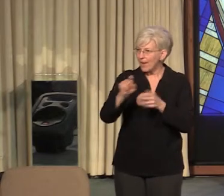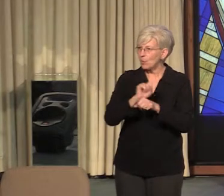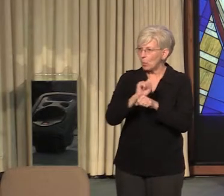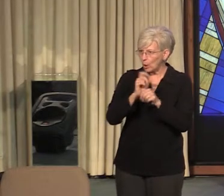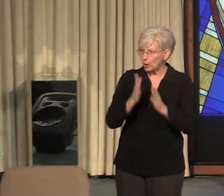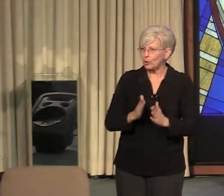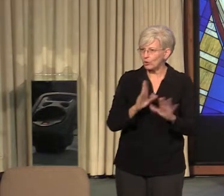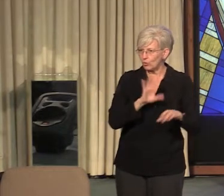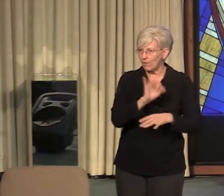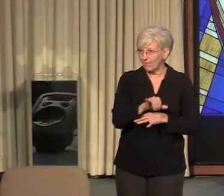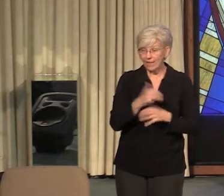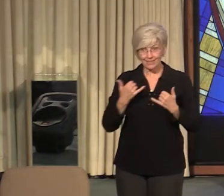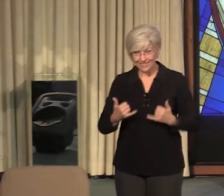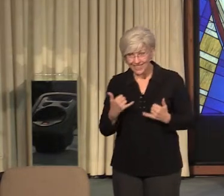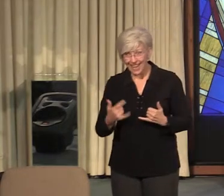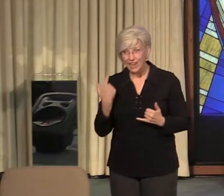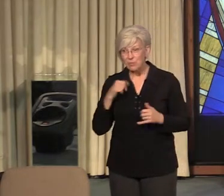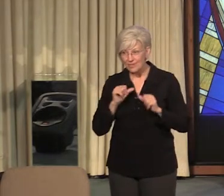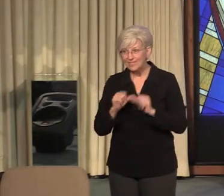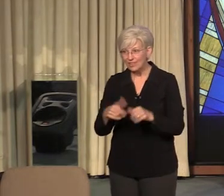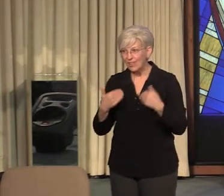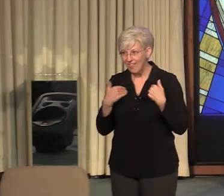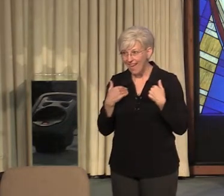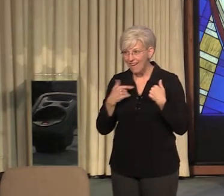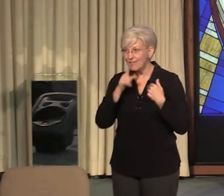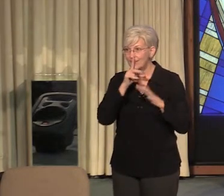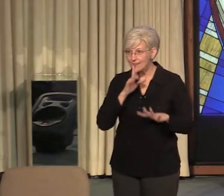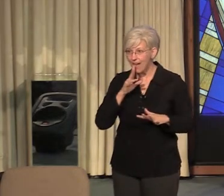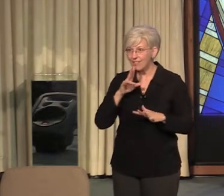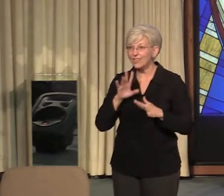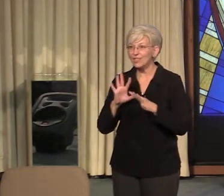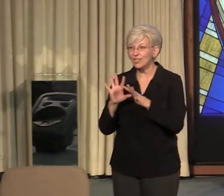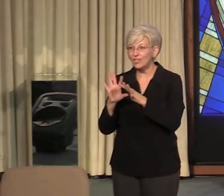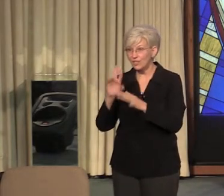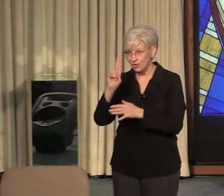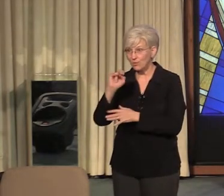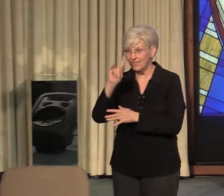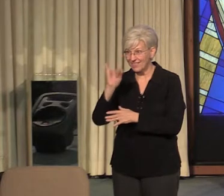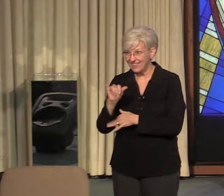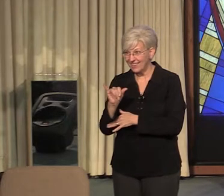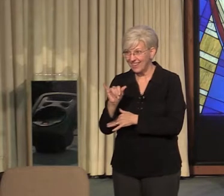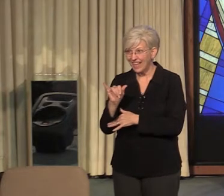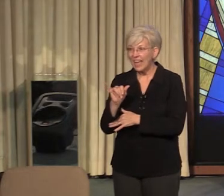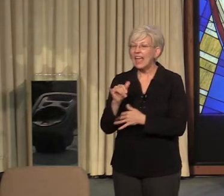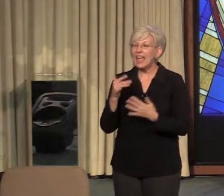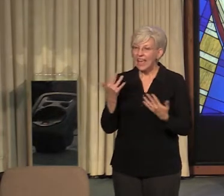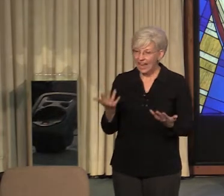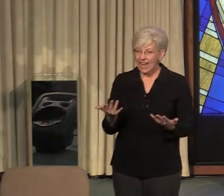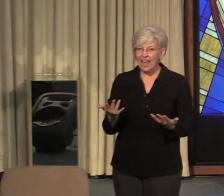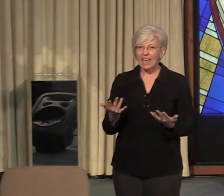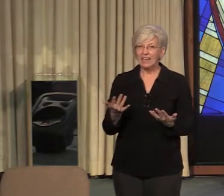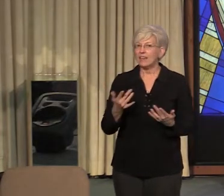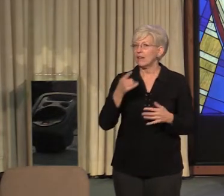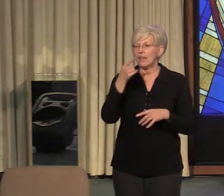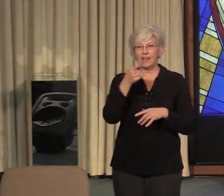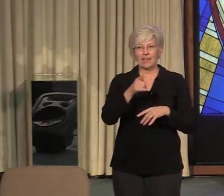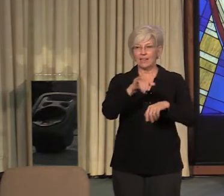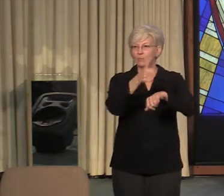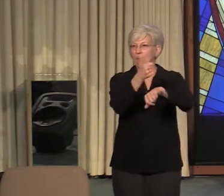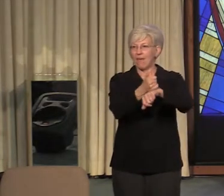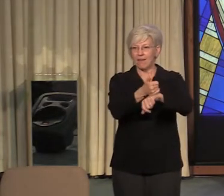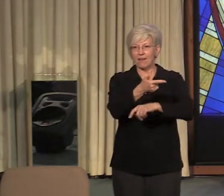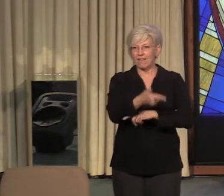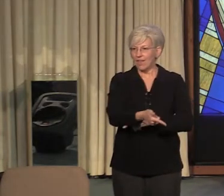Today, we still have Silent Unity. And Silent Unity has been on the grounds at Unity